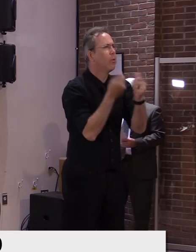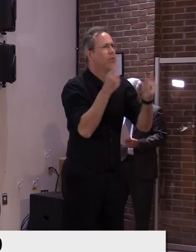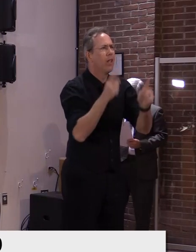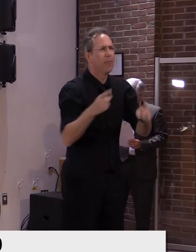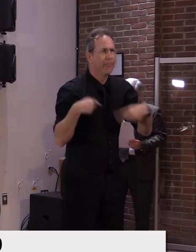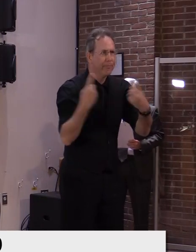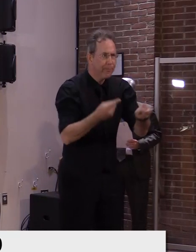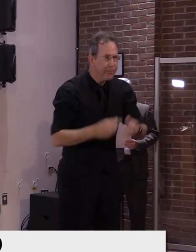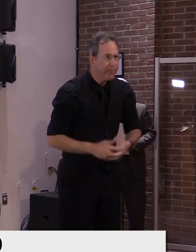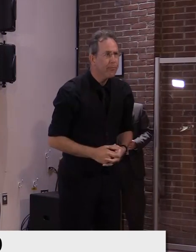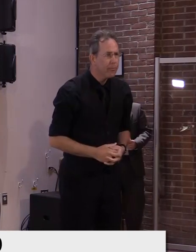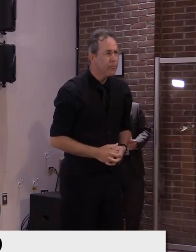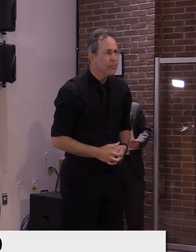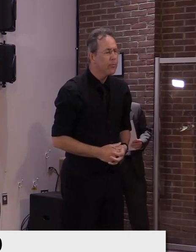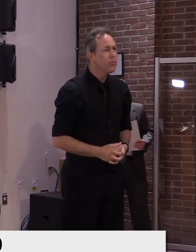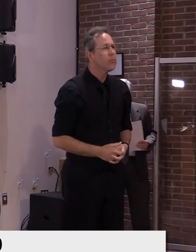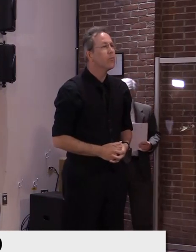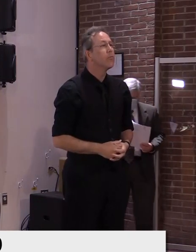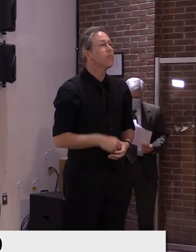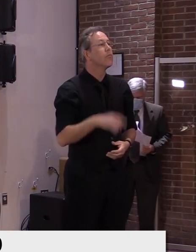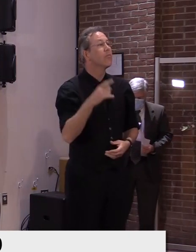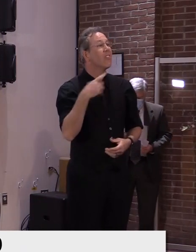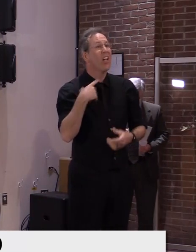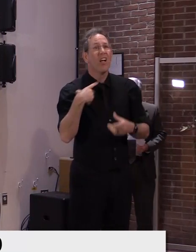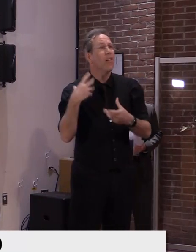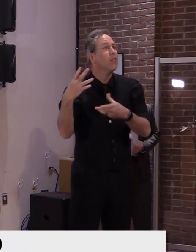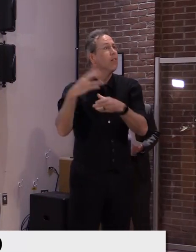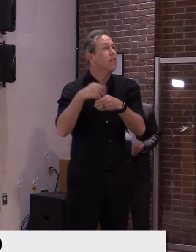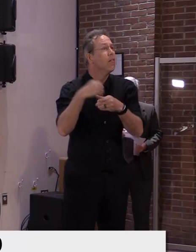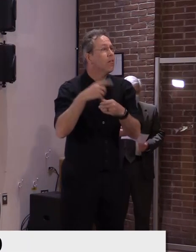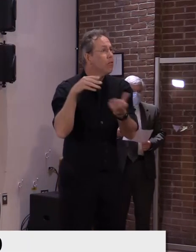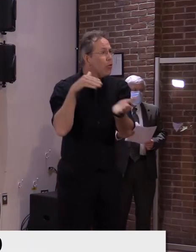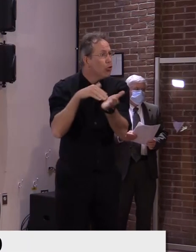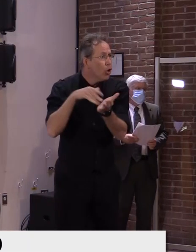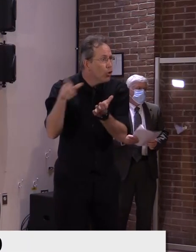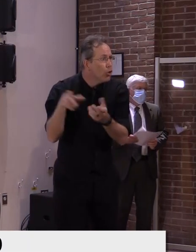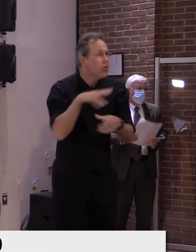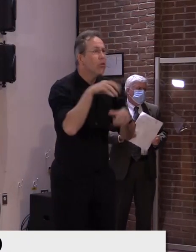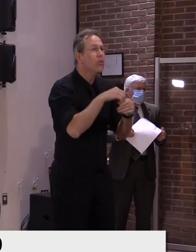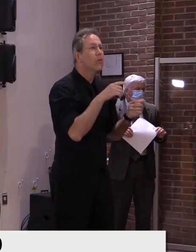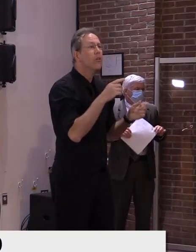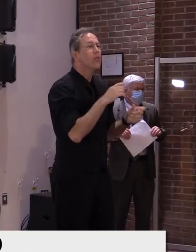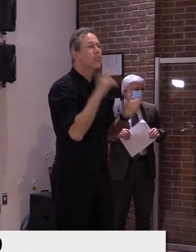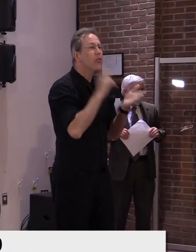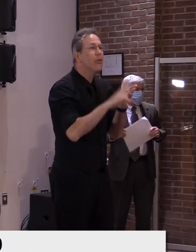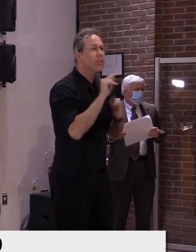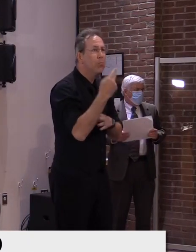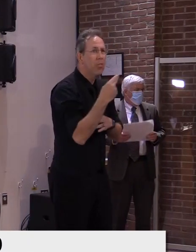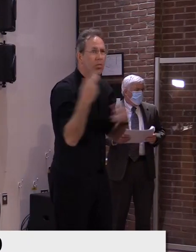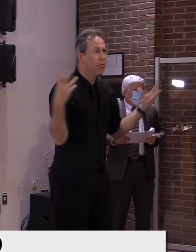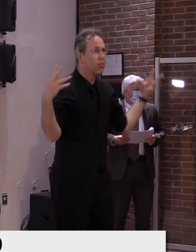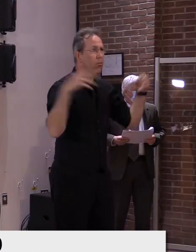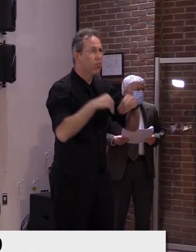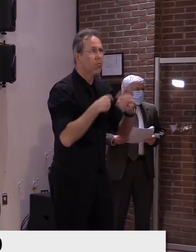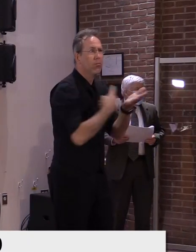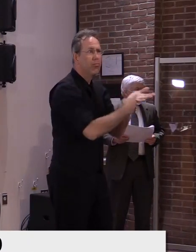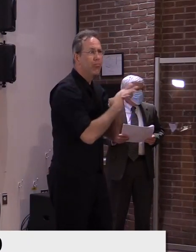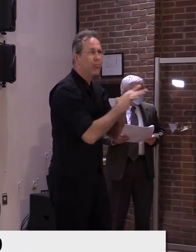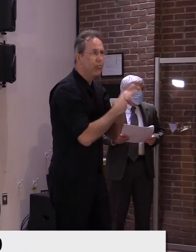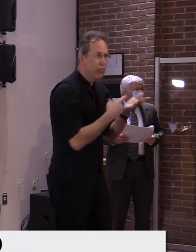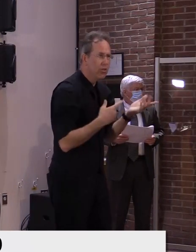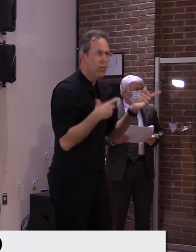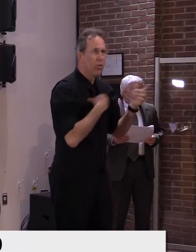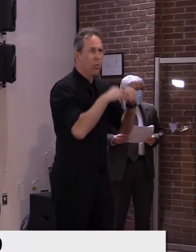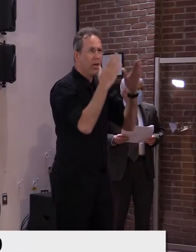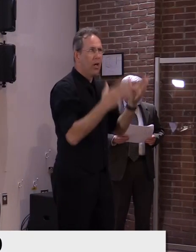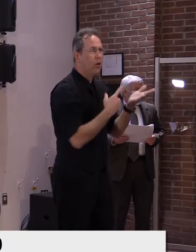to include Dr. Levine and Secretary Smith in my call with the White House as well, so that they